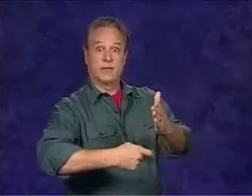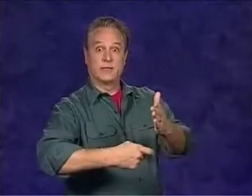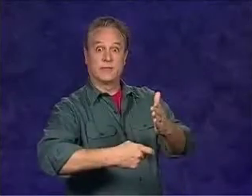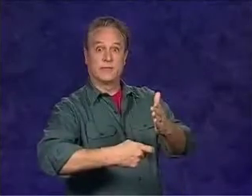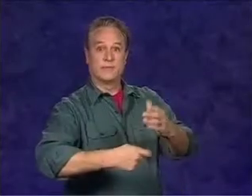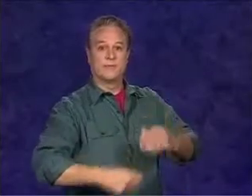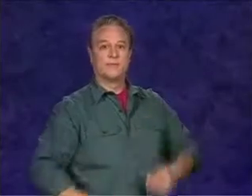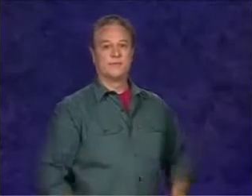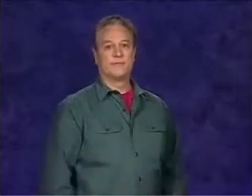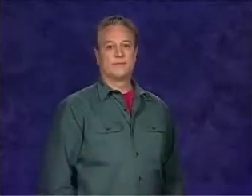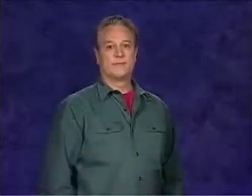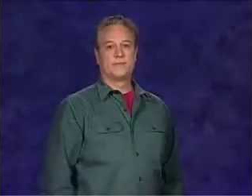price.